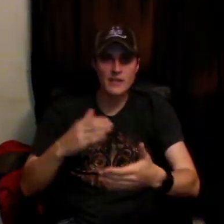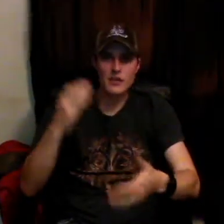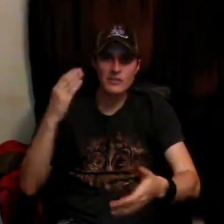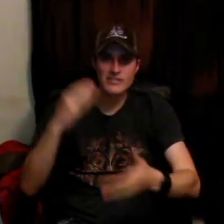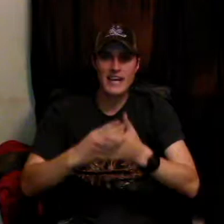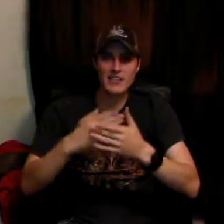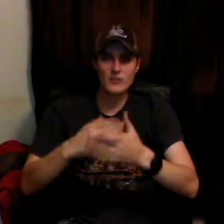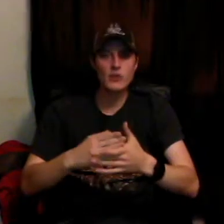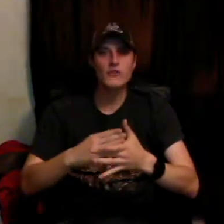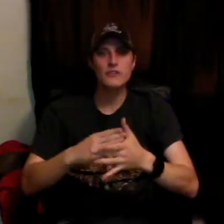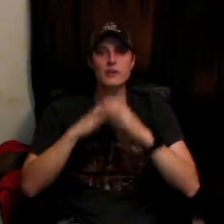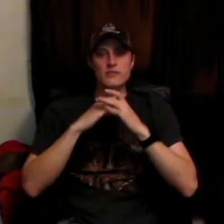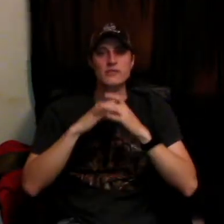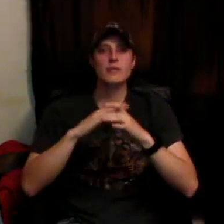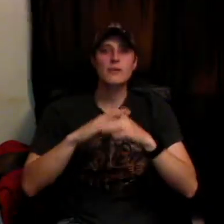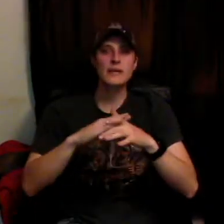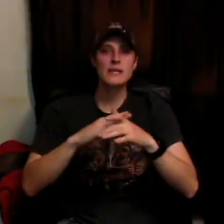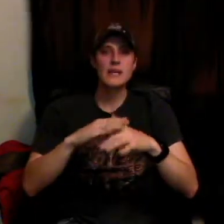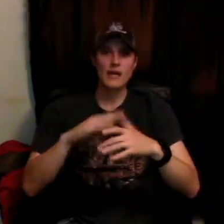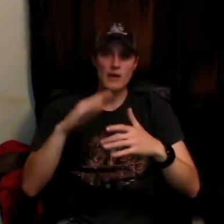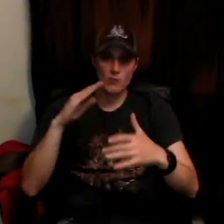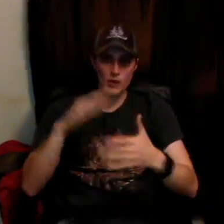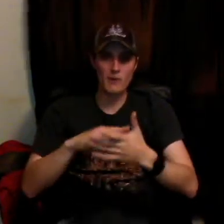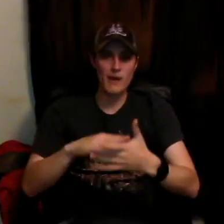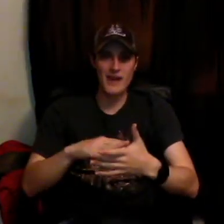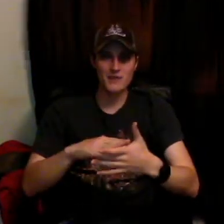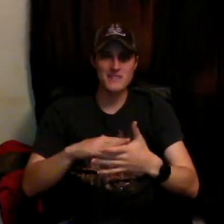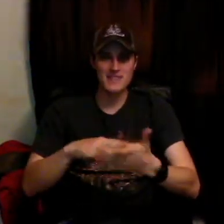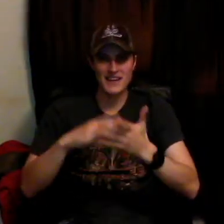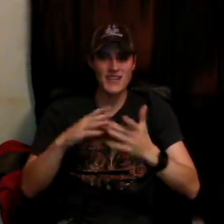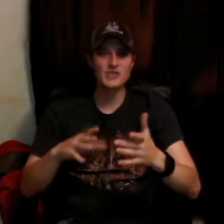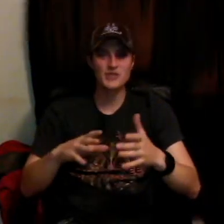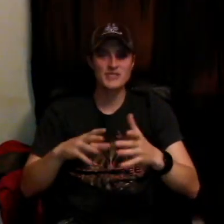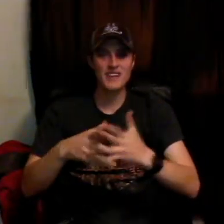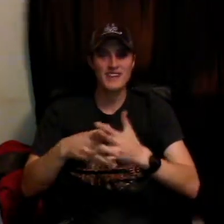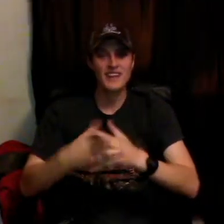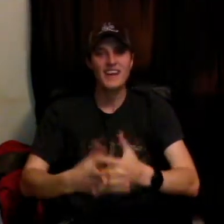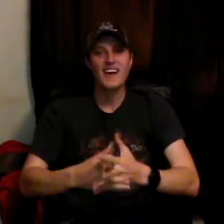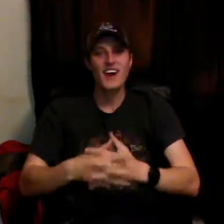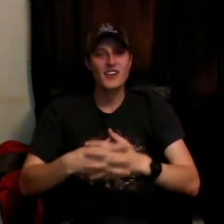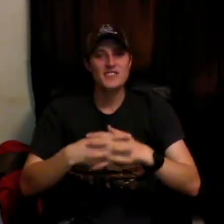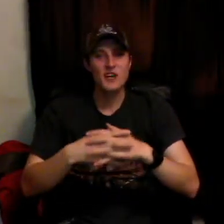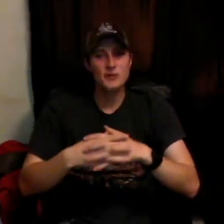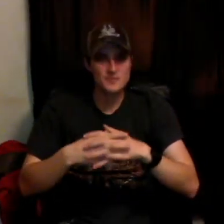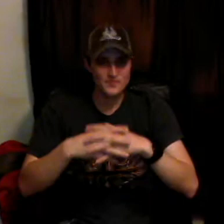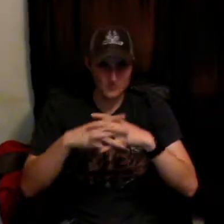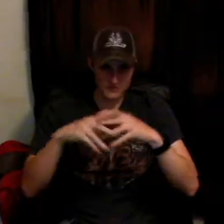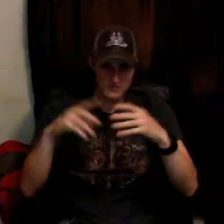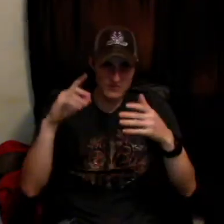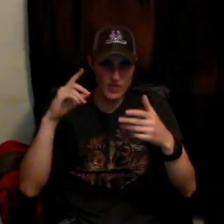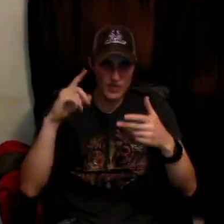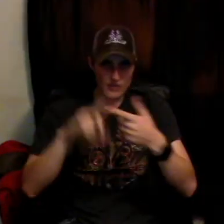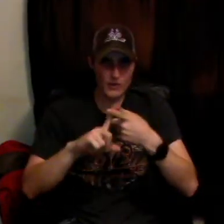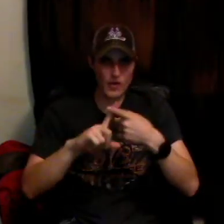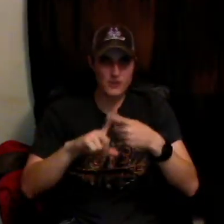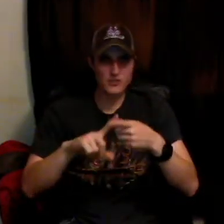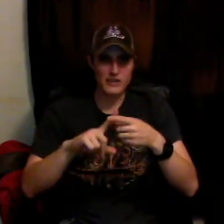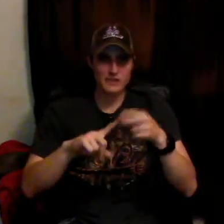know exactly where all the does is going to be and where to pounce, I guess you could say. Alright, so look for all those terrain